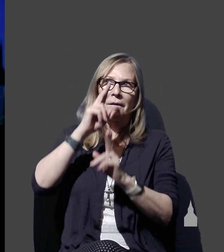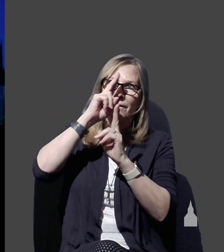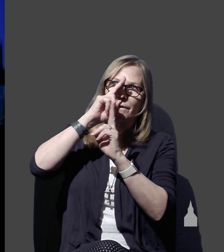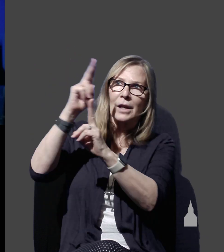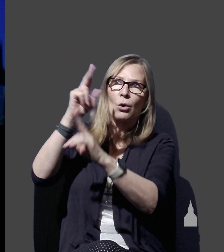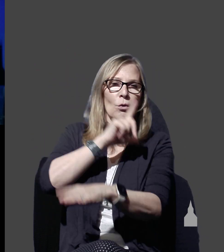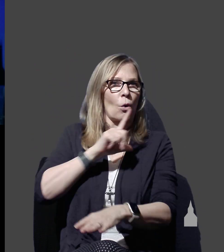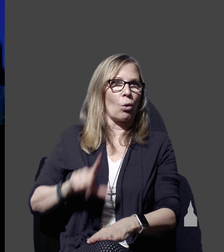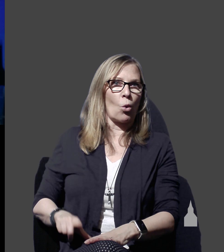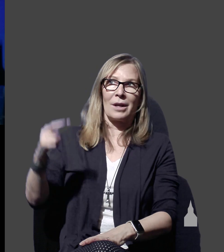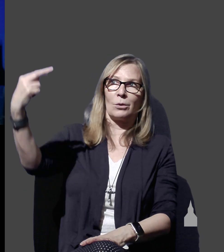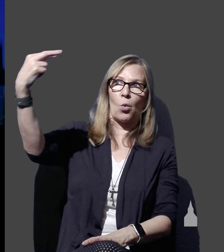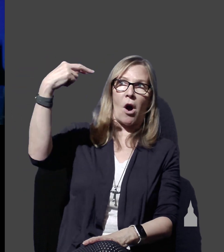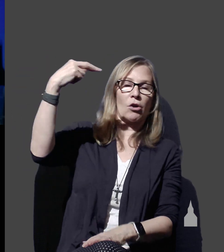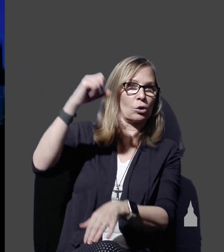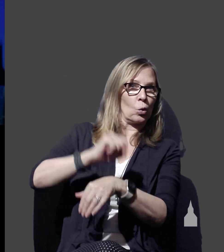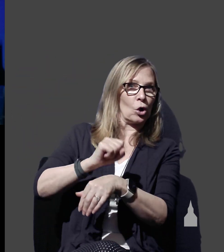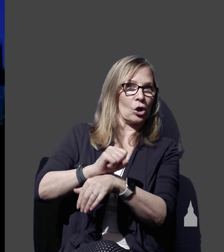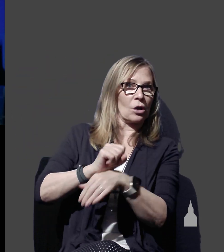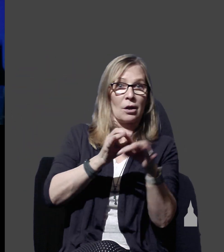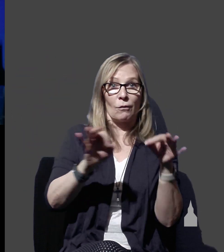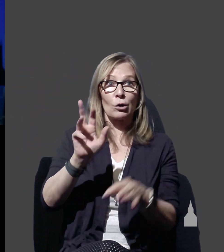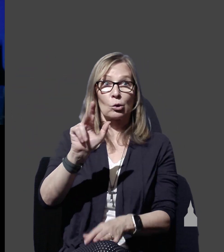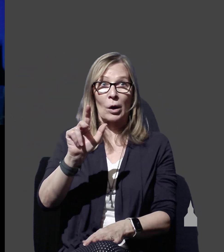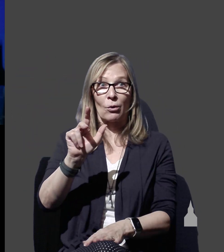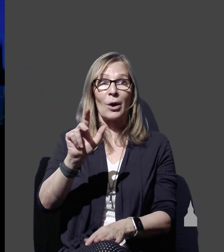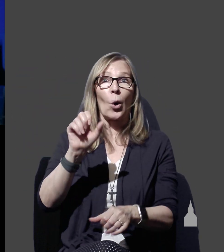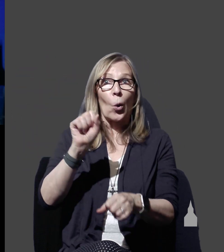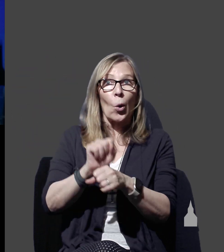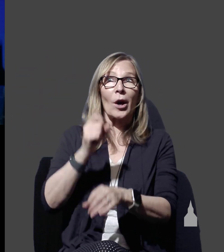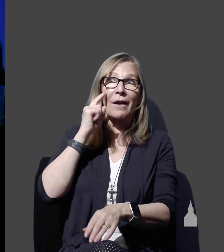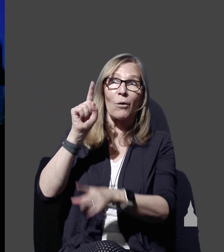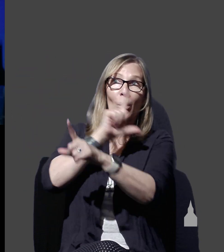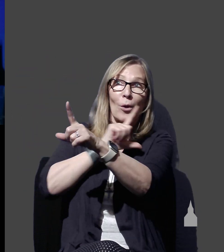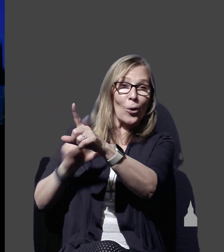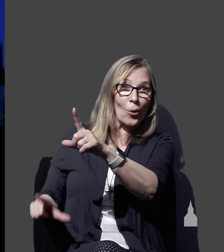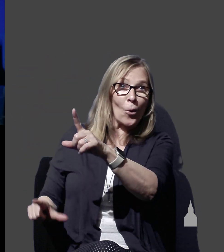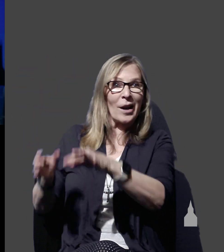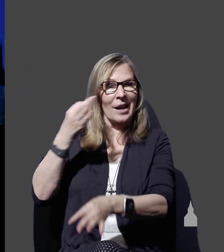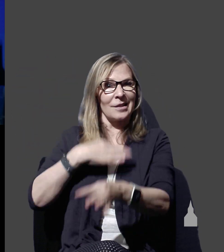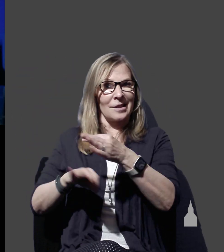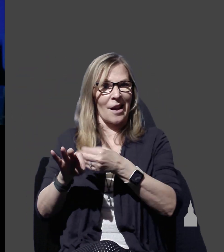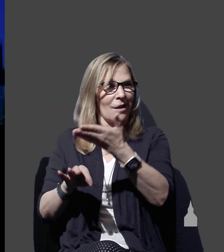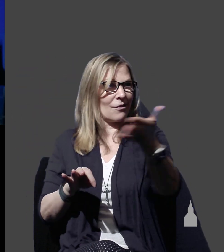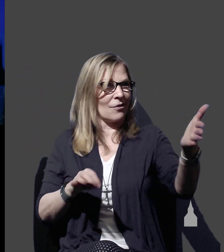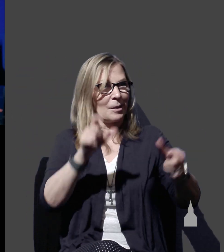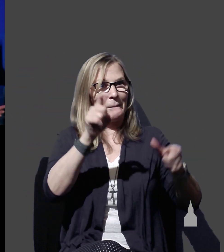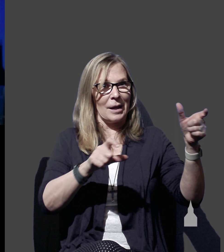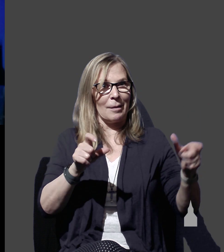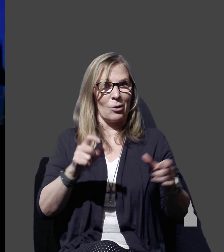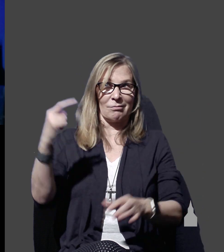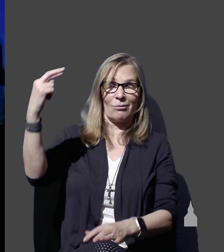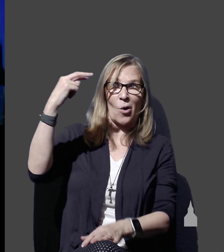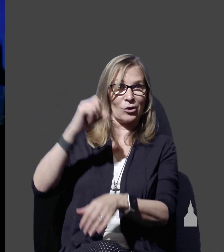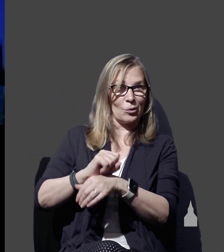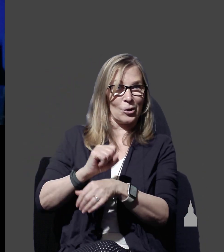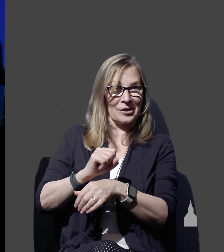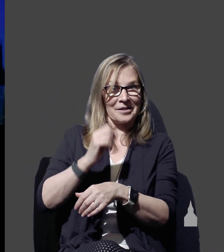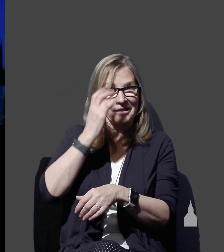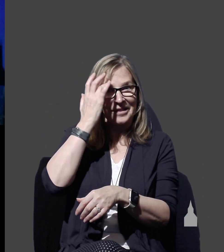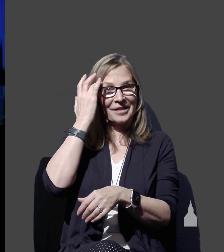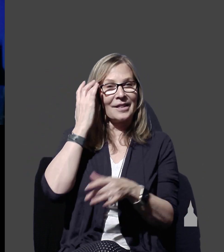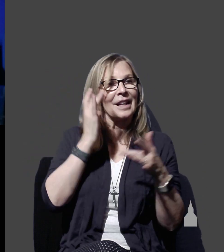you work. Verse 23, as for the Lord rather than for men, God's watching you work. And that really leads to what